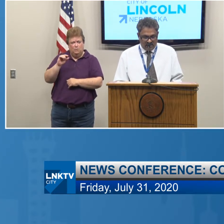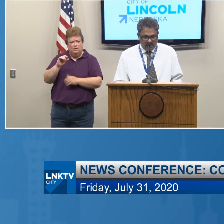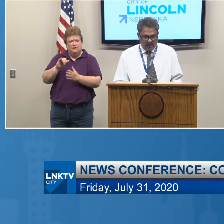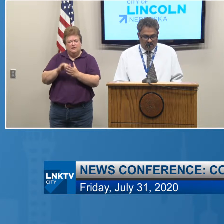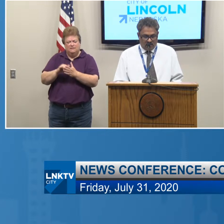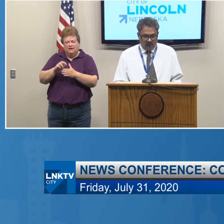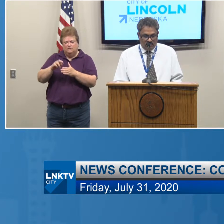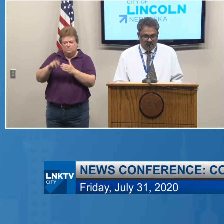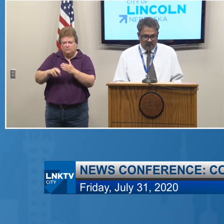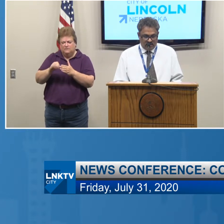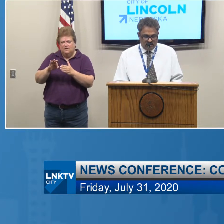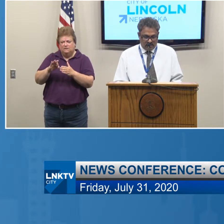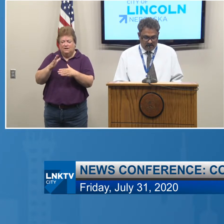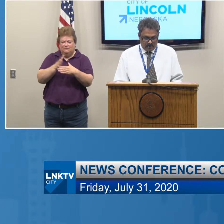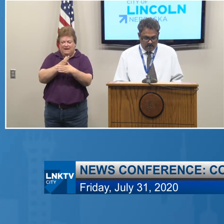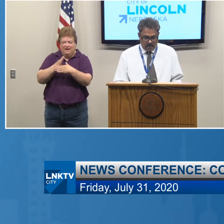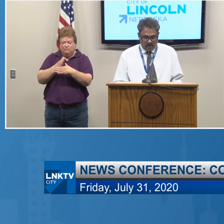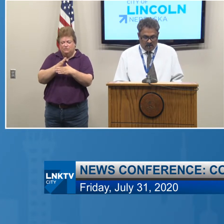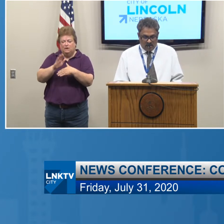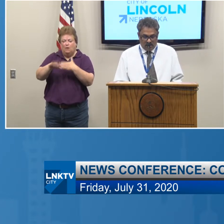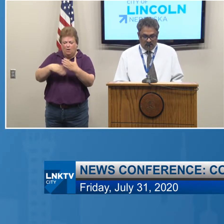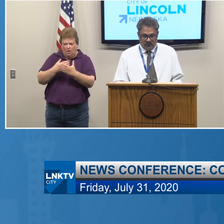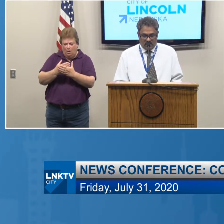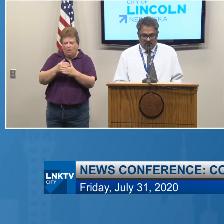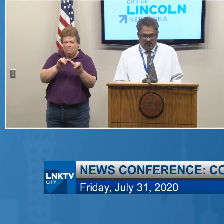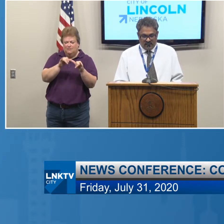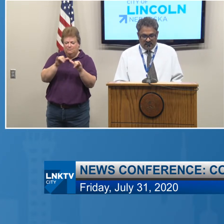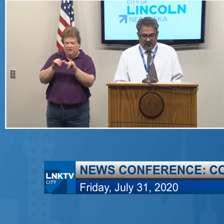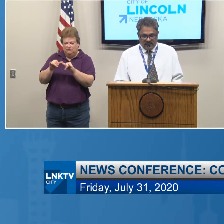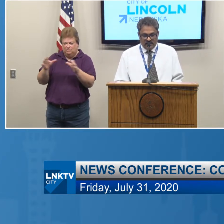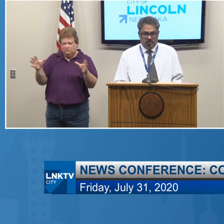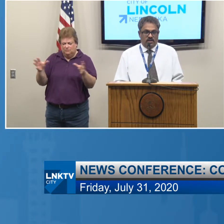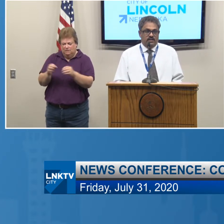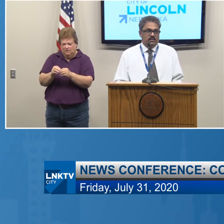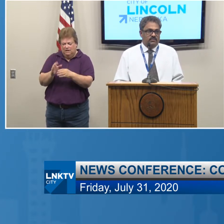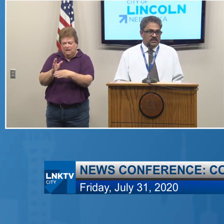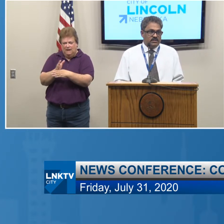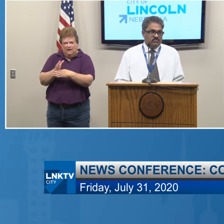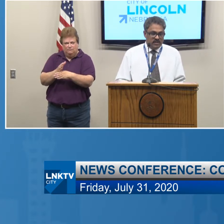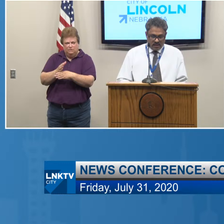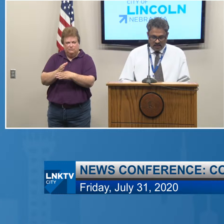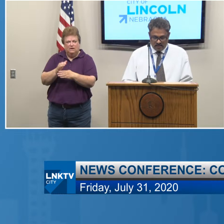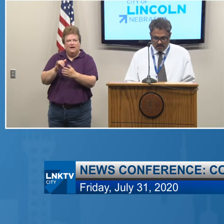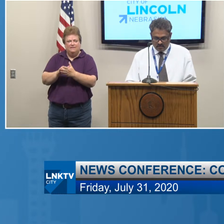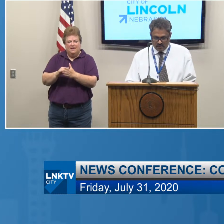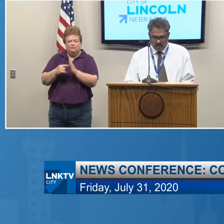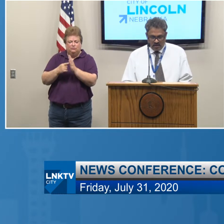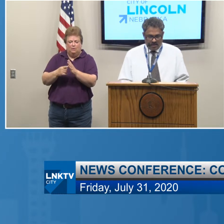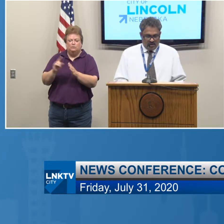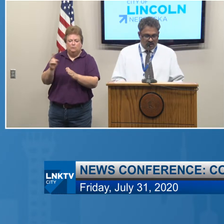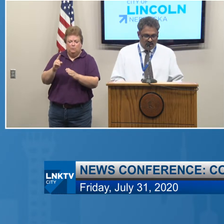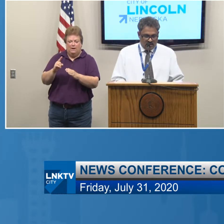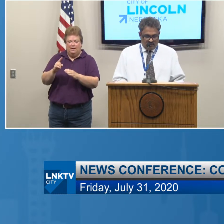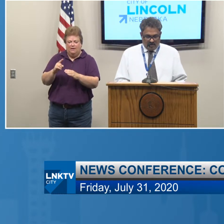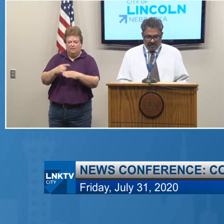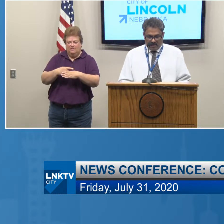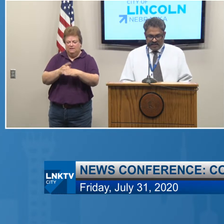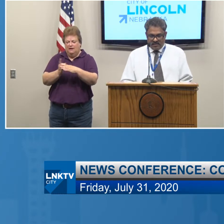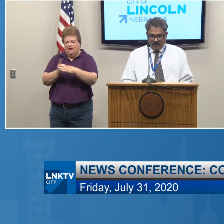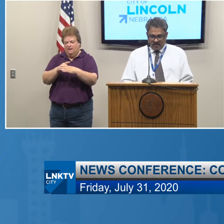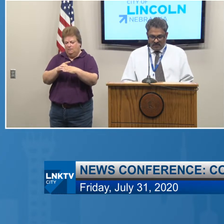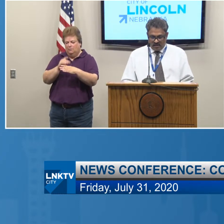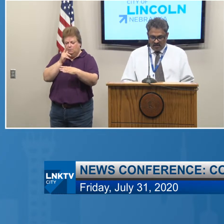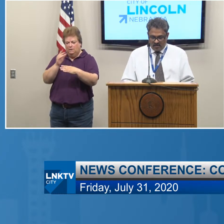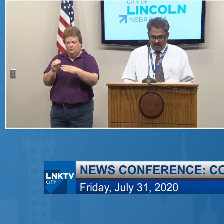of averaging all metrics together, or where the dial is located for this week. If our